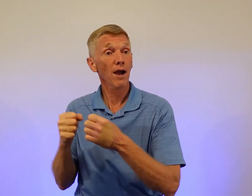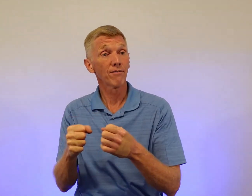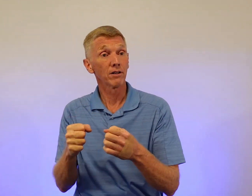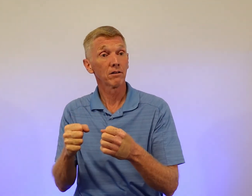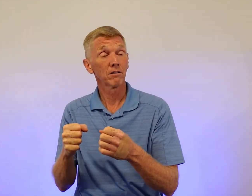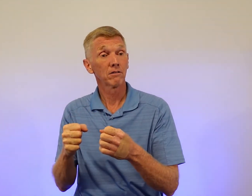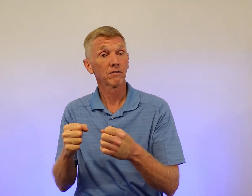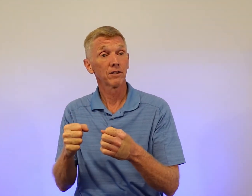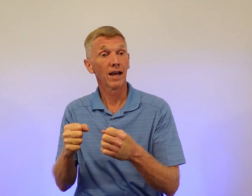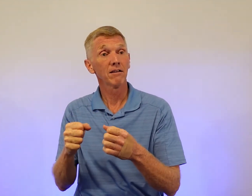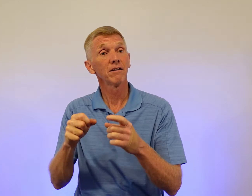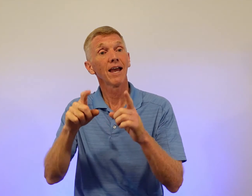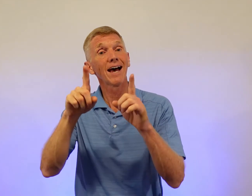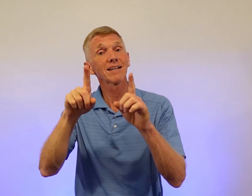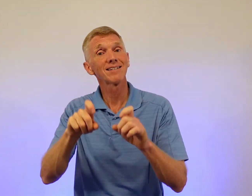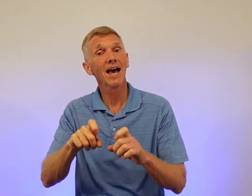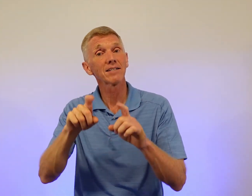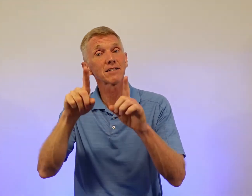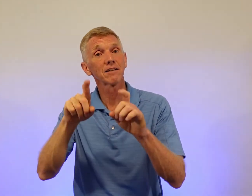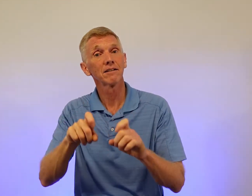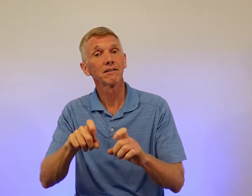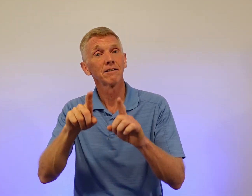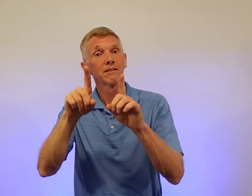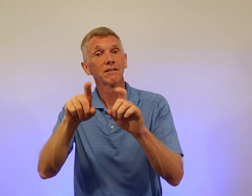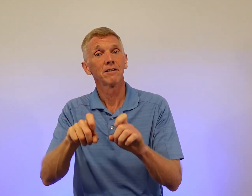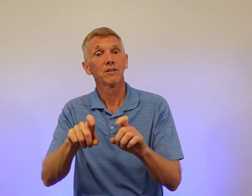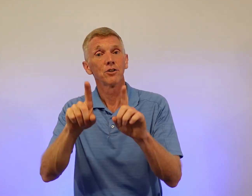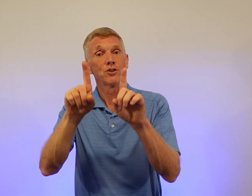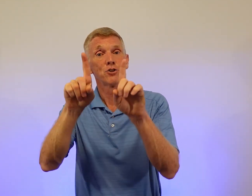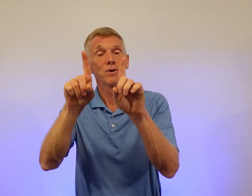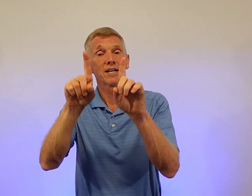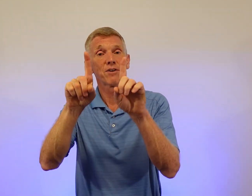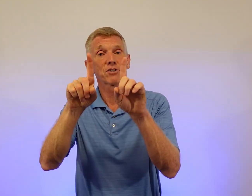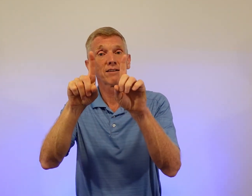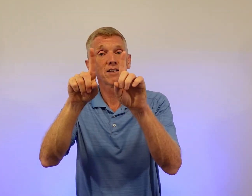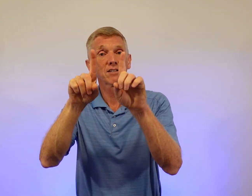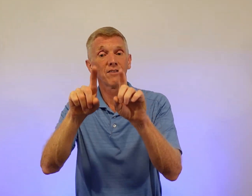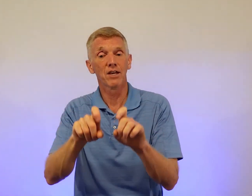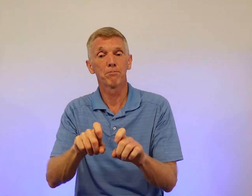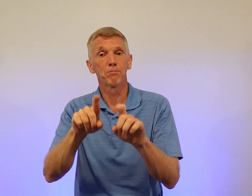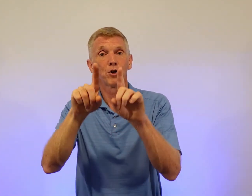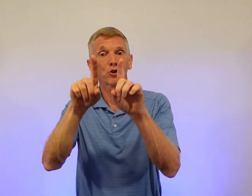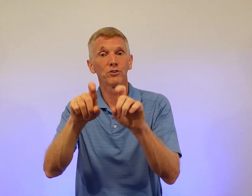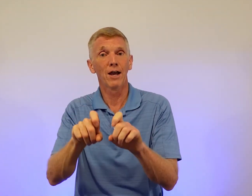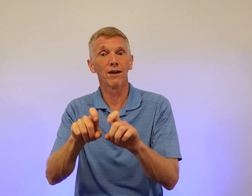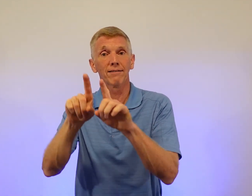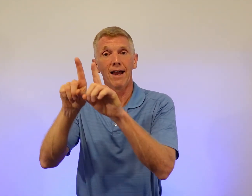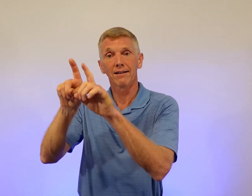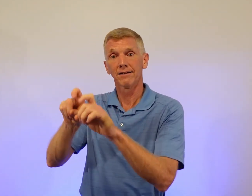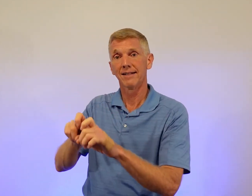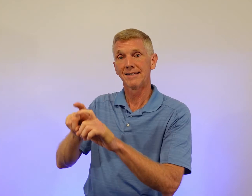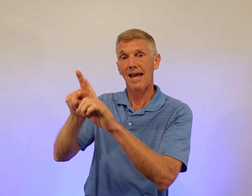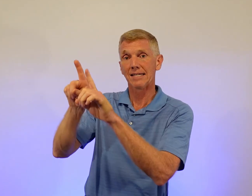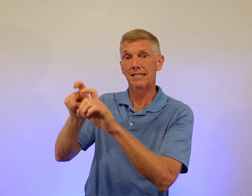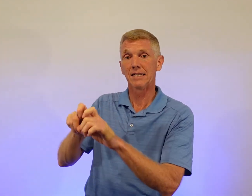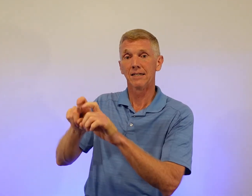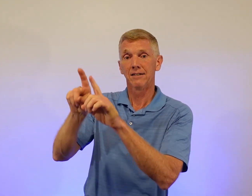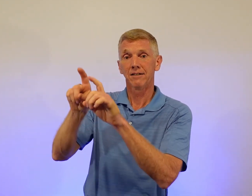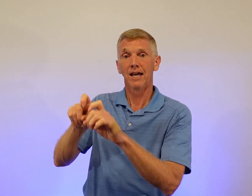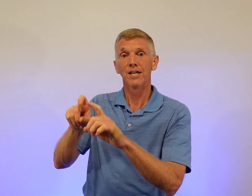it? Okay? As a test. 2 index fingers like this and they curl down like that. Test. Okay? You're